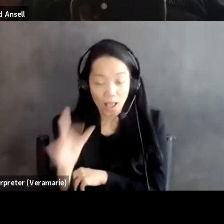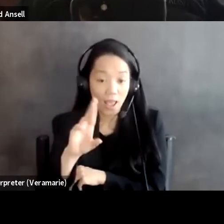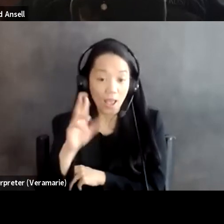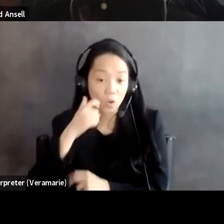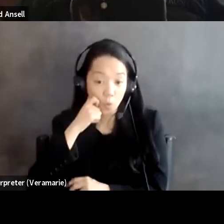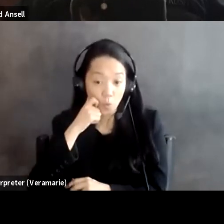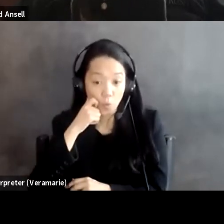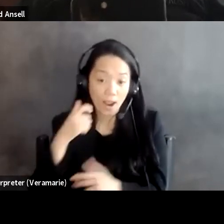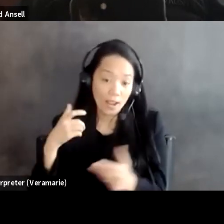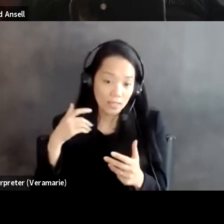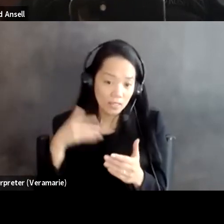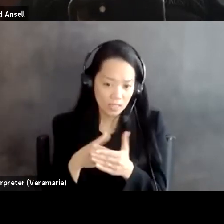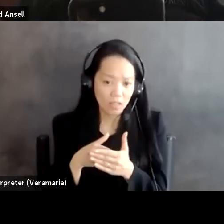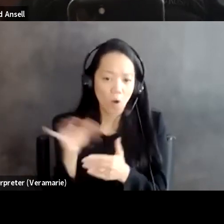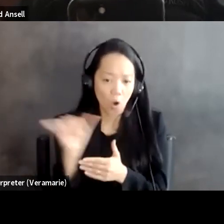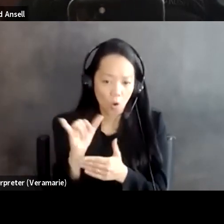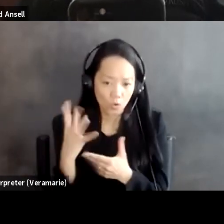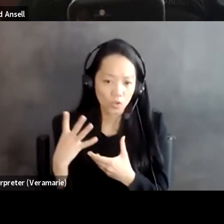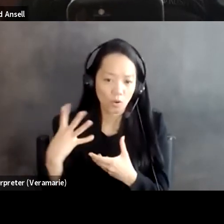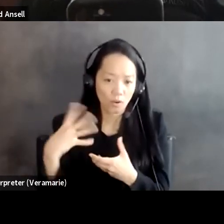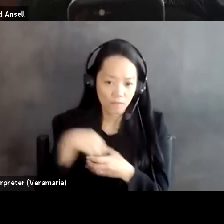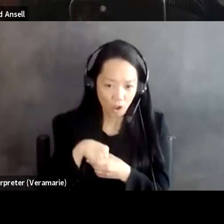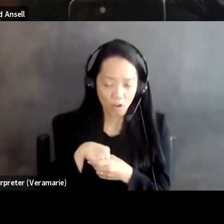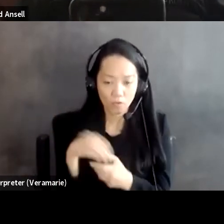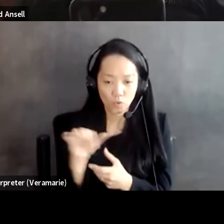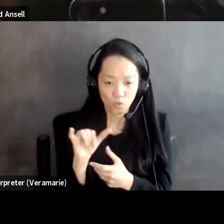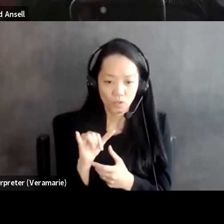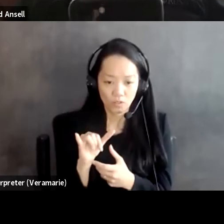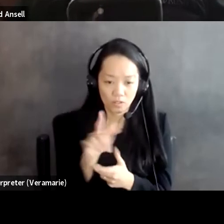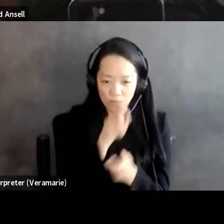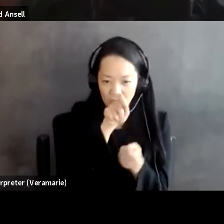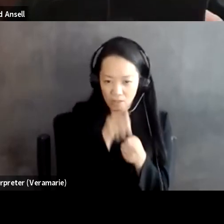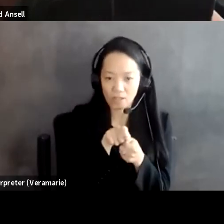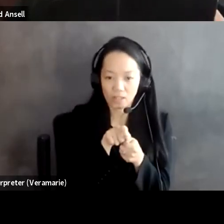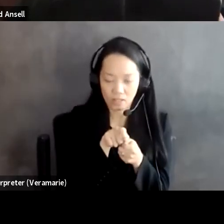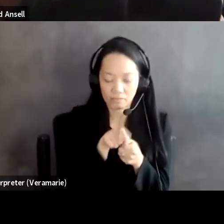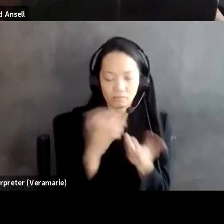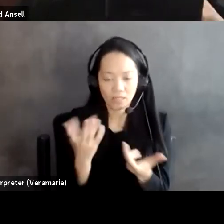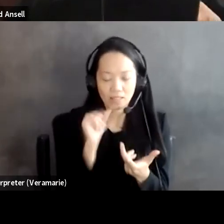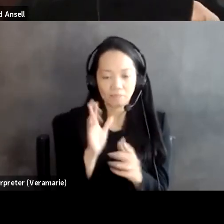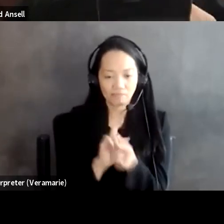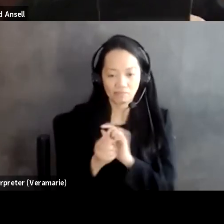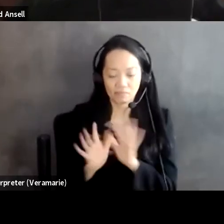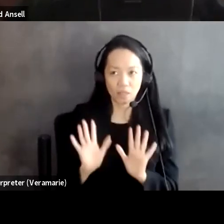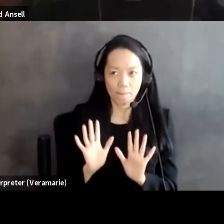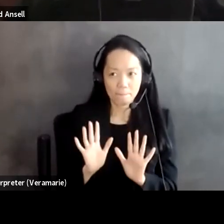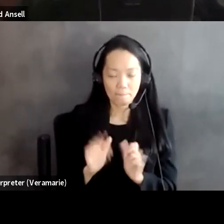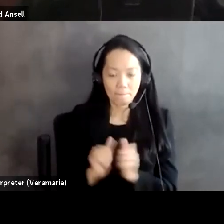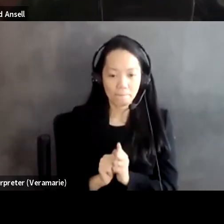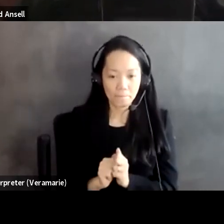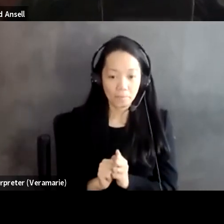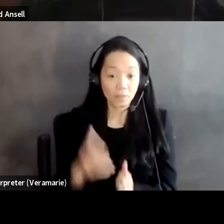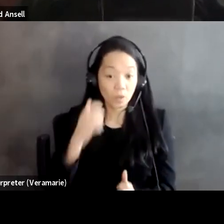racism may intersect, particularly in the, well, let me rephrase that.